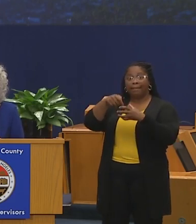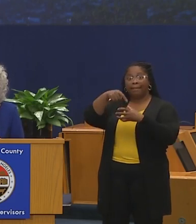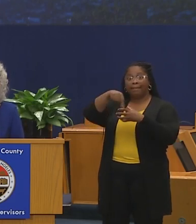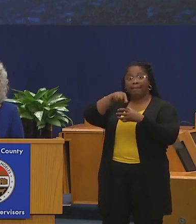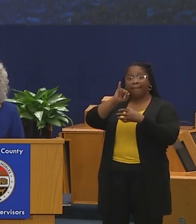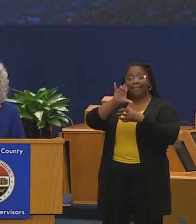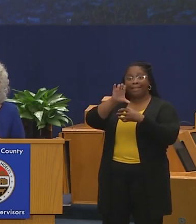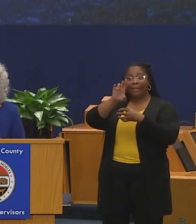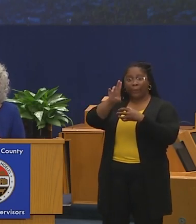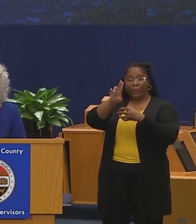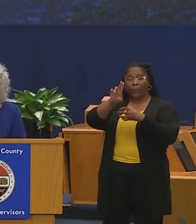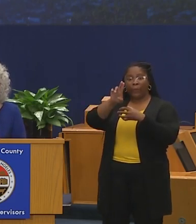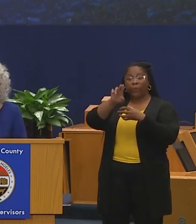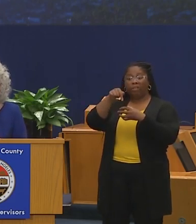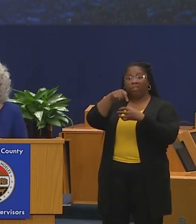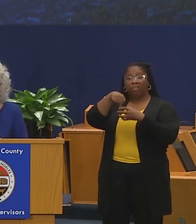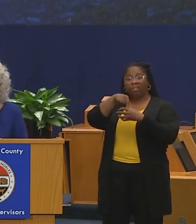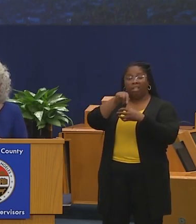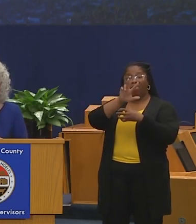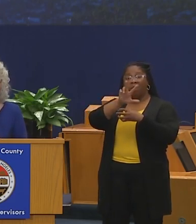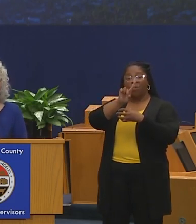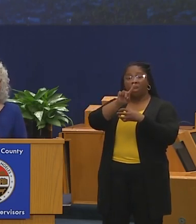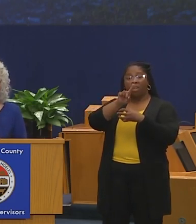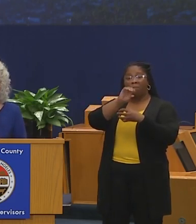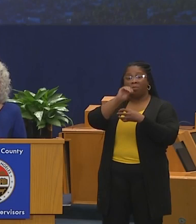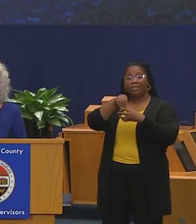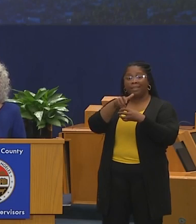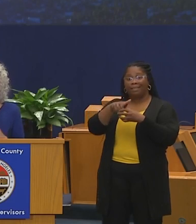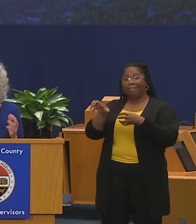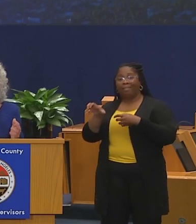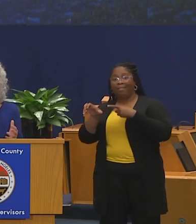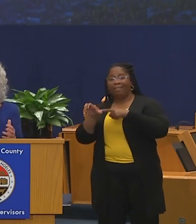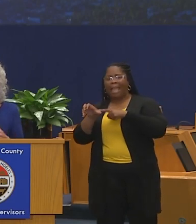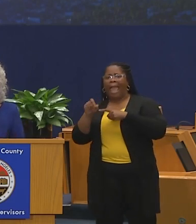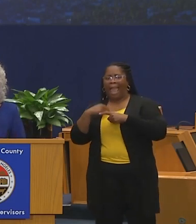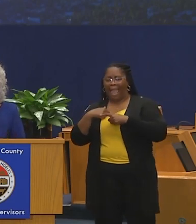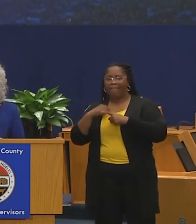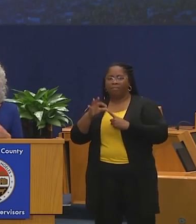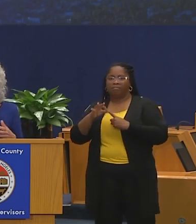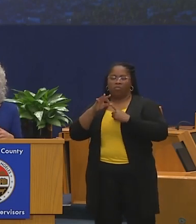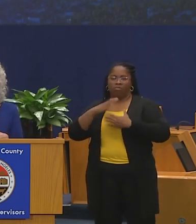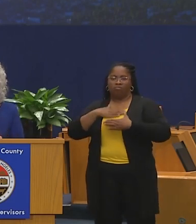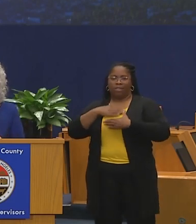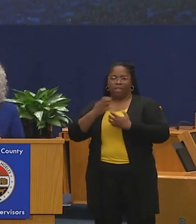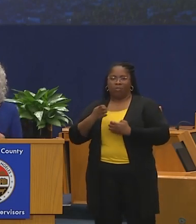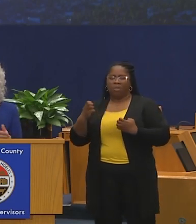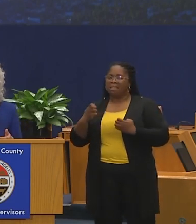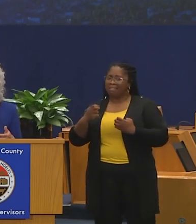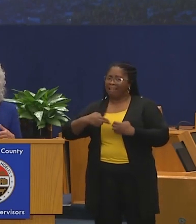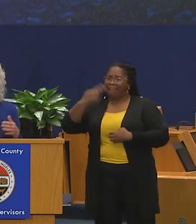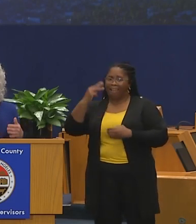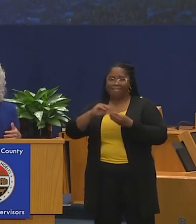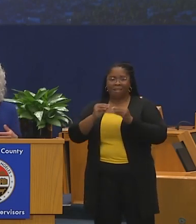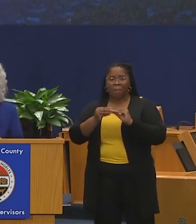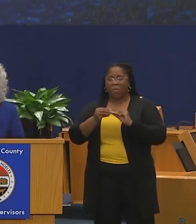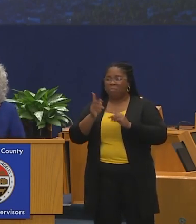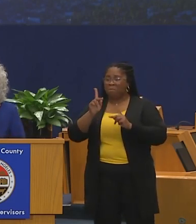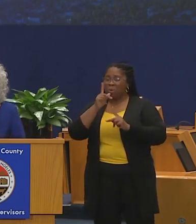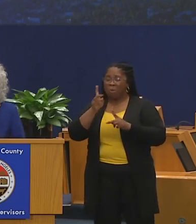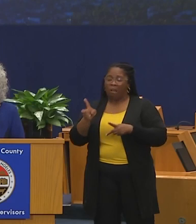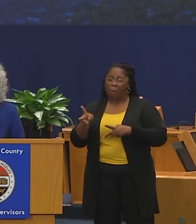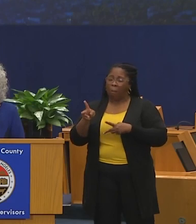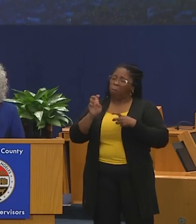ICU, and 31% of them are currently ventilated. So high numbers of folks who are seriously ill